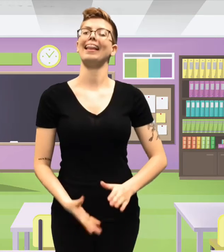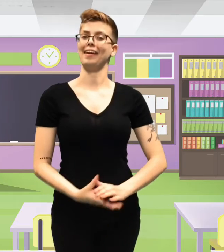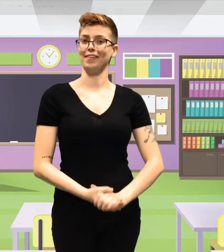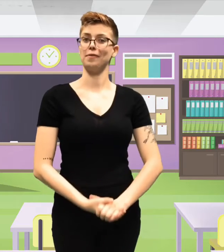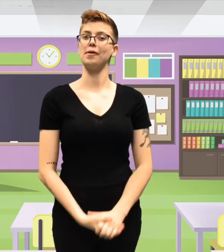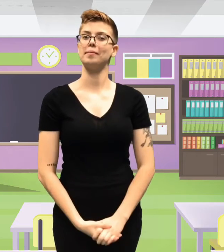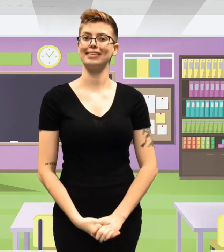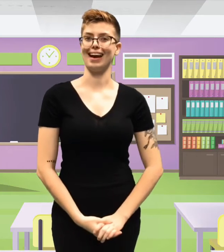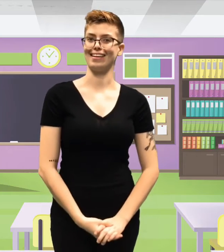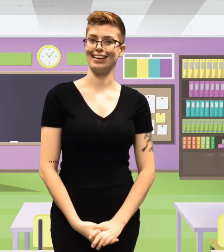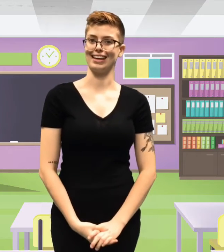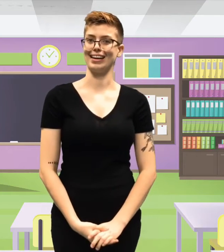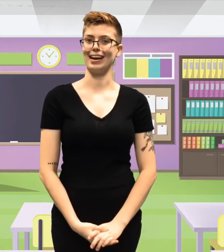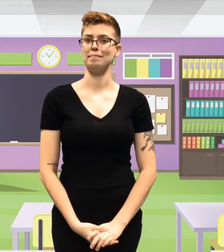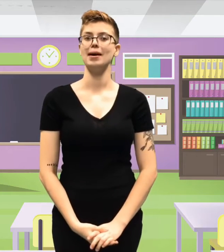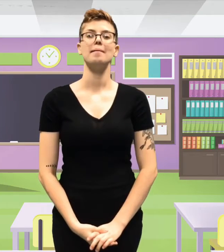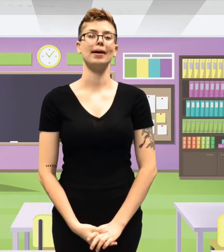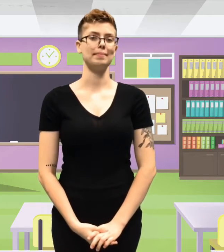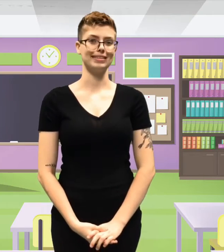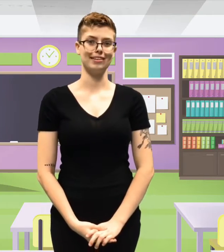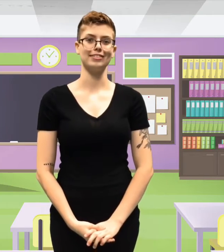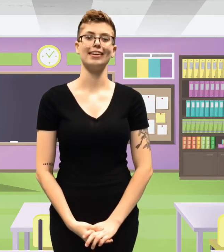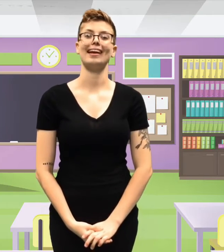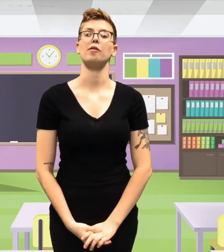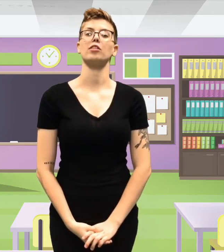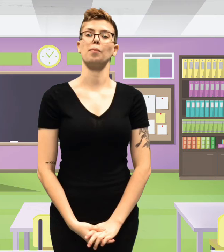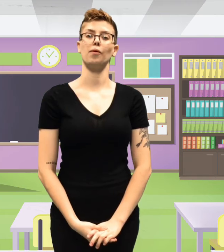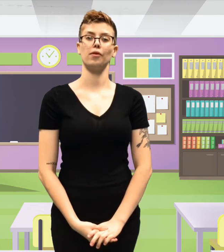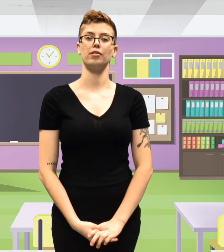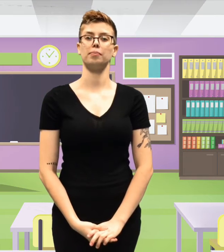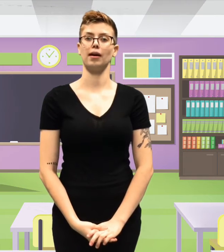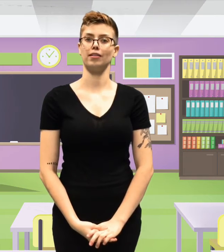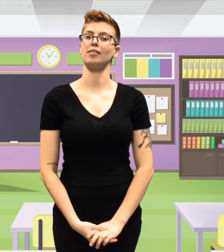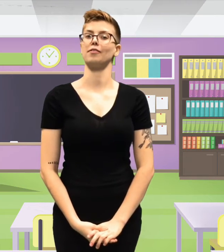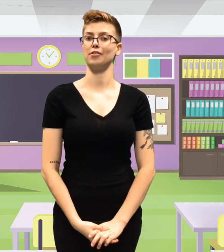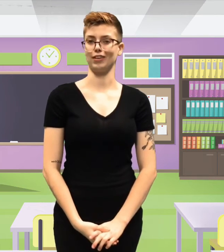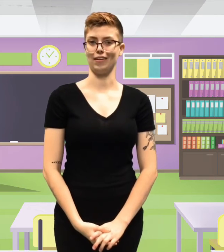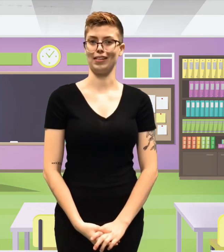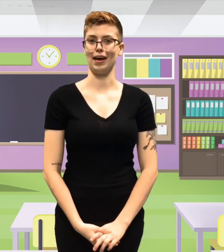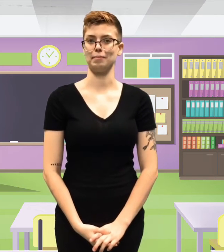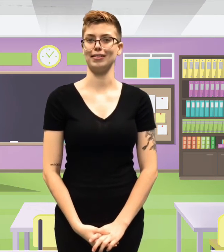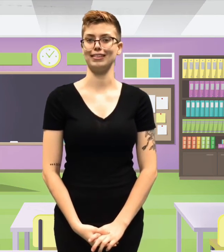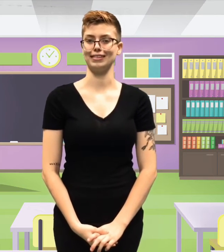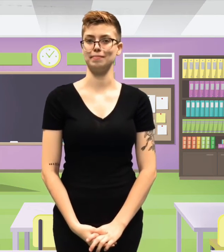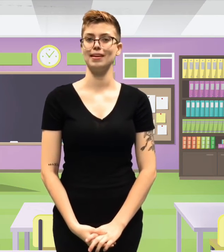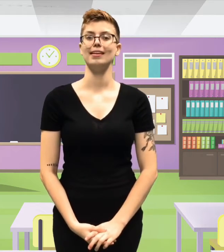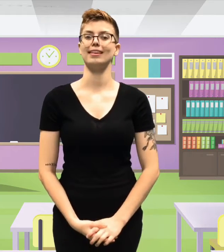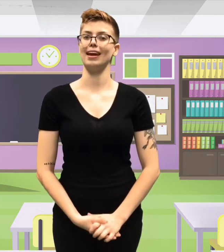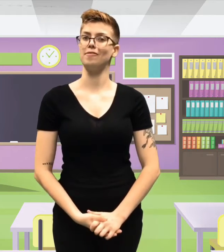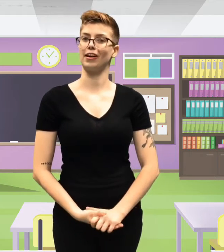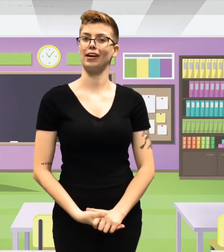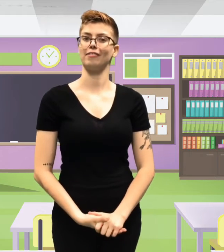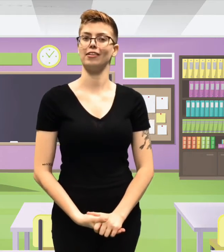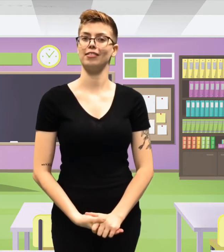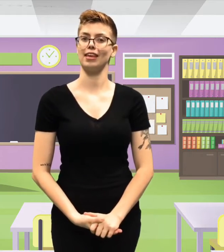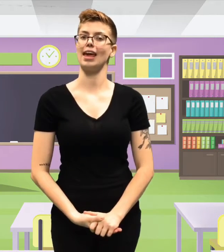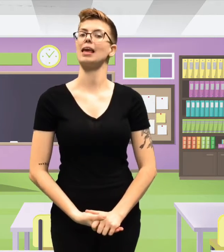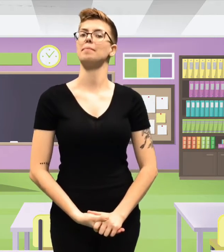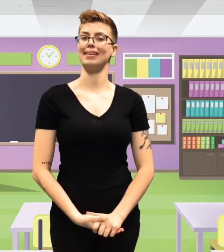Hello, and welcome to Saturday Sign Time. My name is Kierstin, and I work at the Port Orange branch of the Volusia County Library System. Today, we're going to cover the